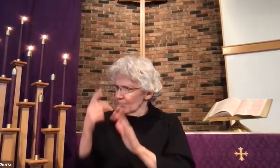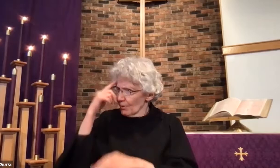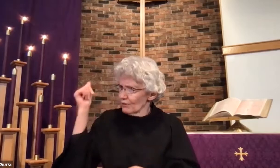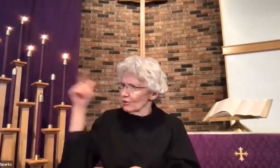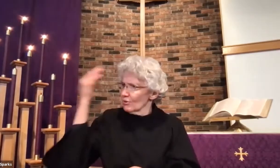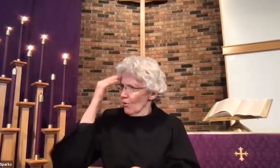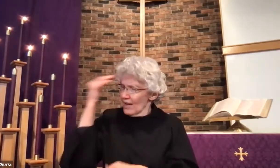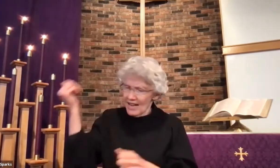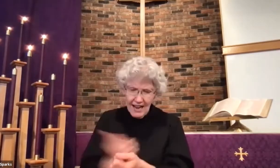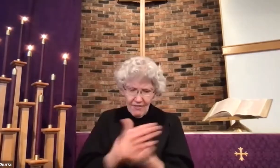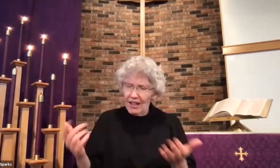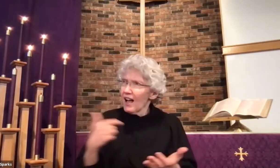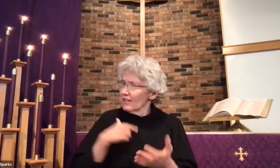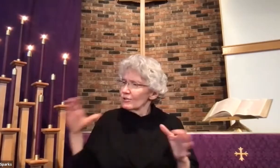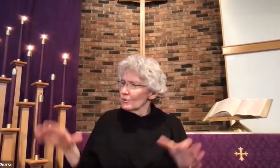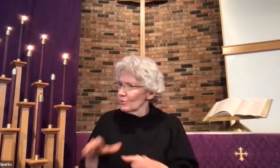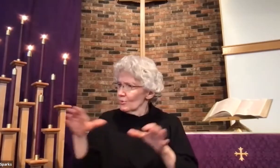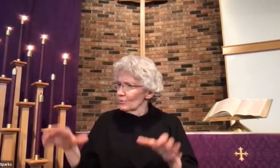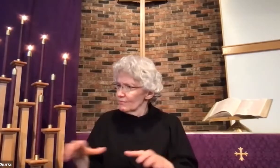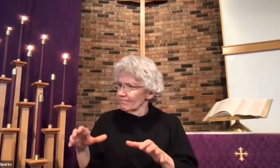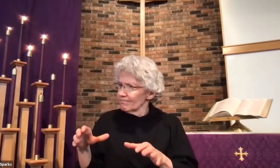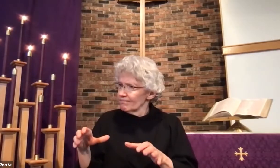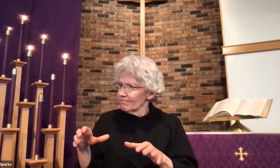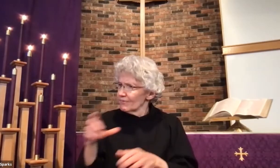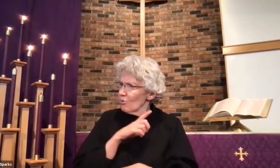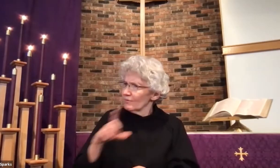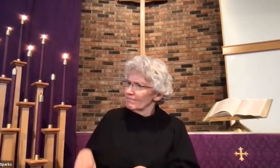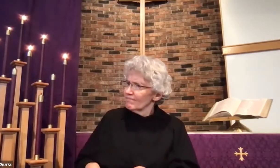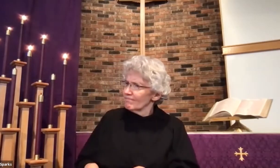rules because you know everything I do.